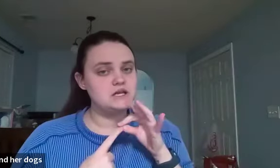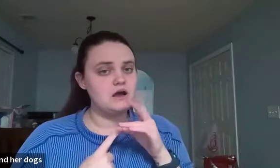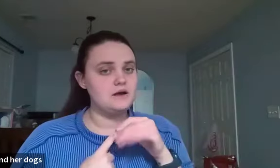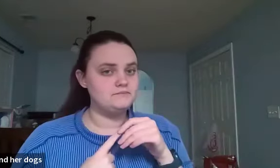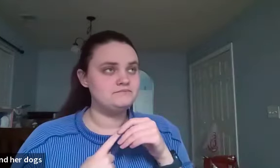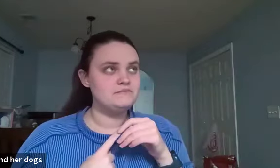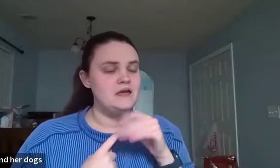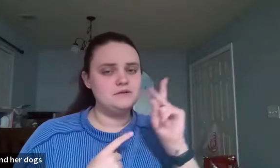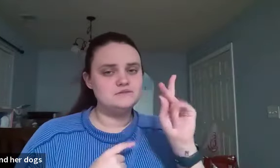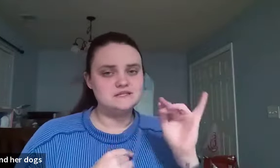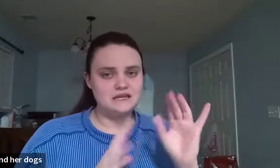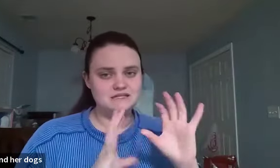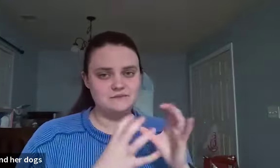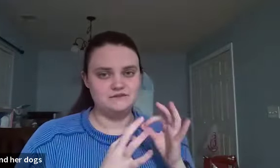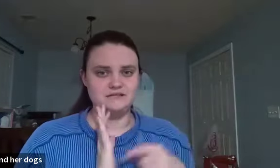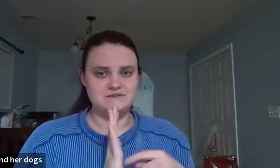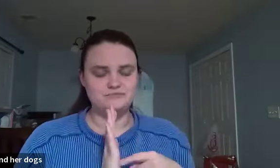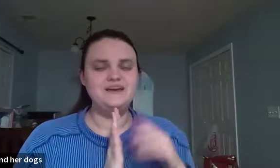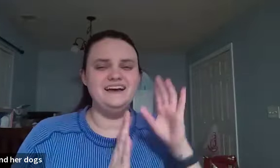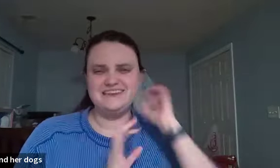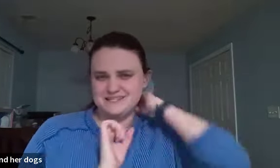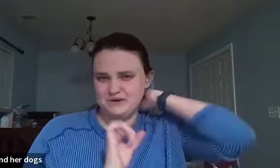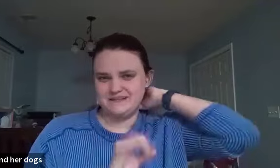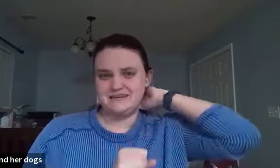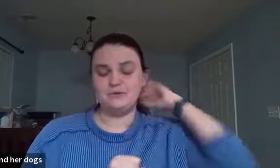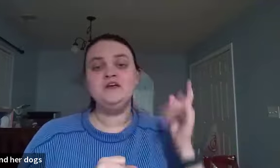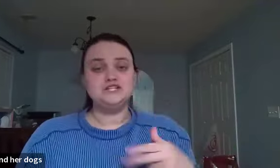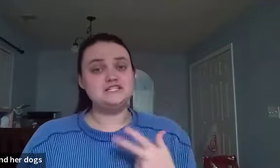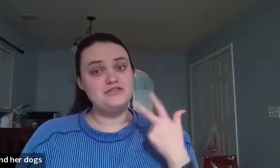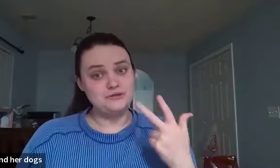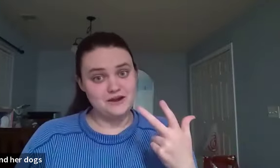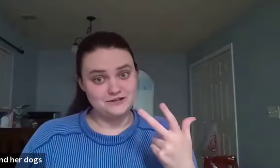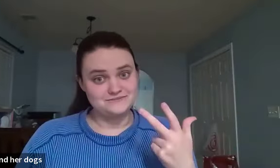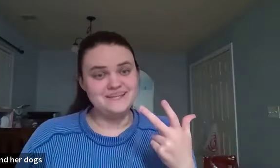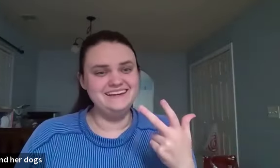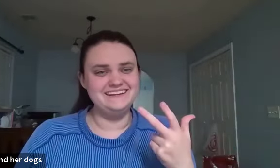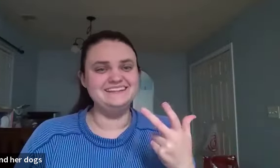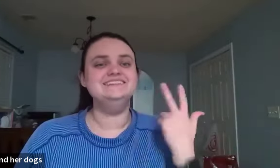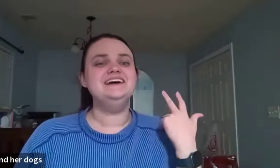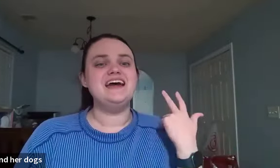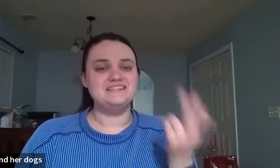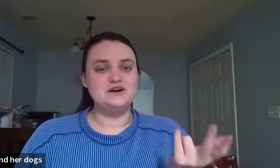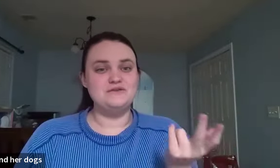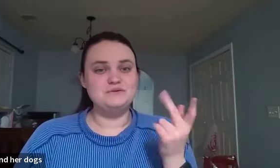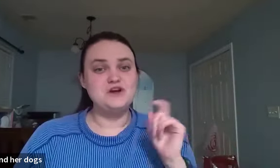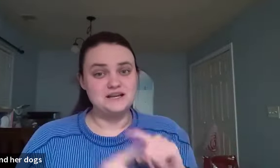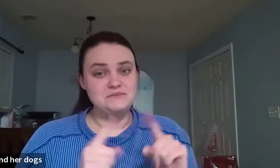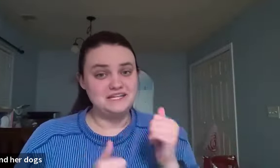especially I'm gonna use Miss Katie's family, for example. I think that's a perfect example. She's got 3 daughters. And so if you were talking about